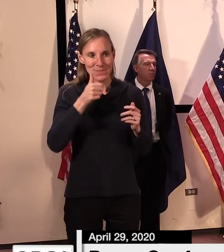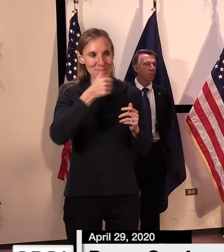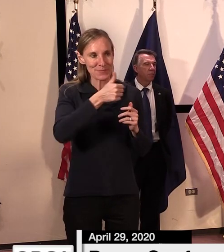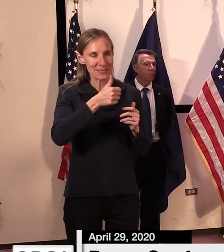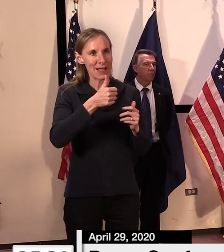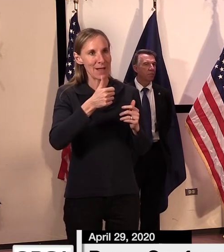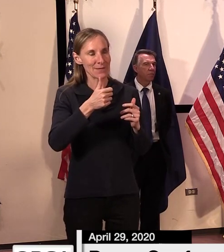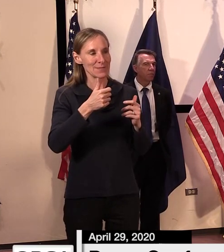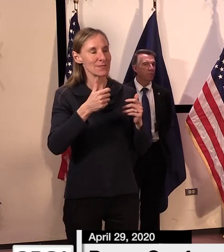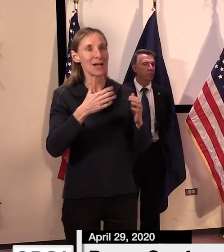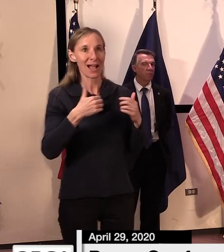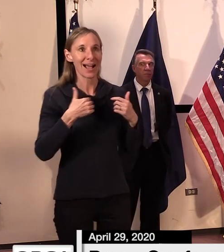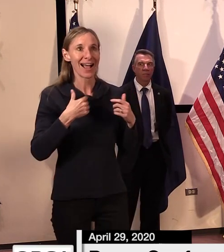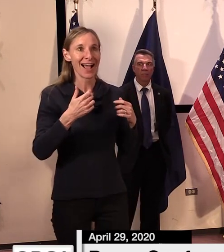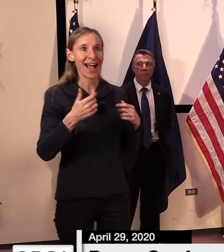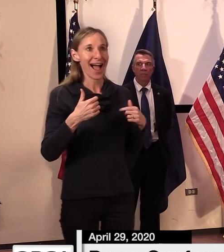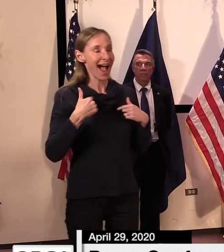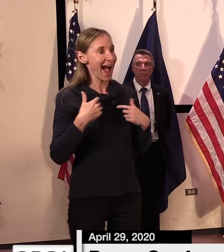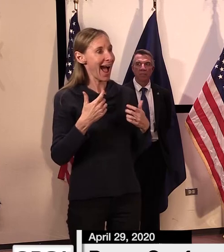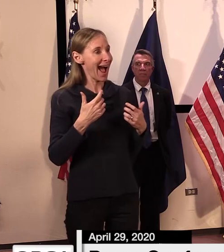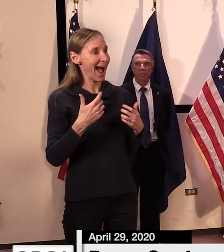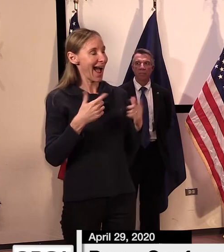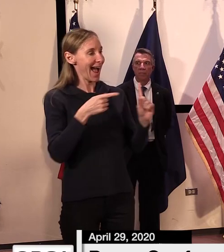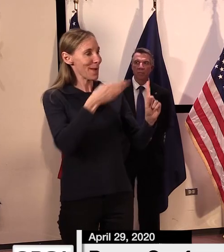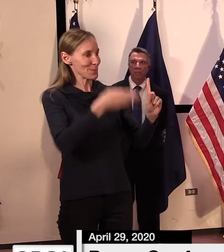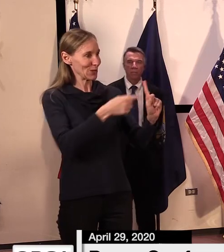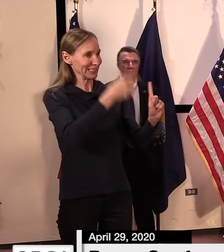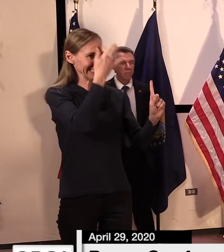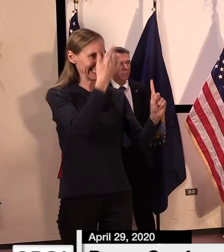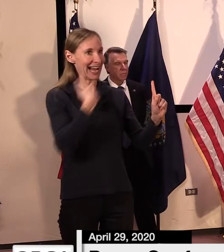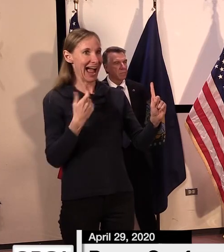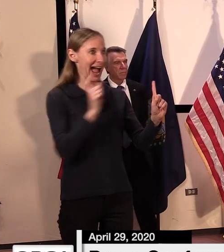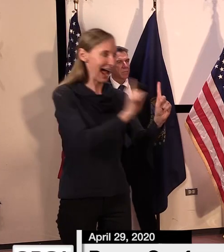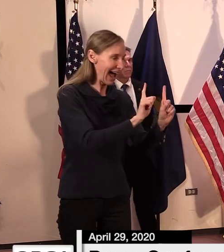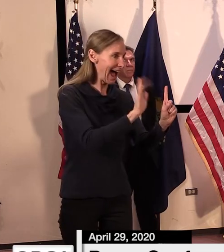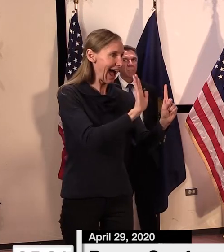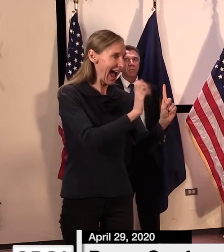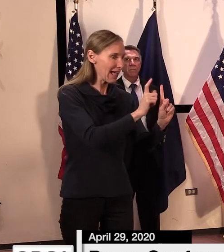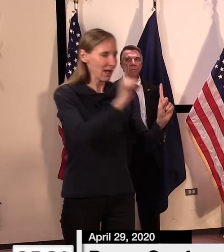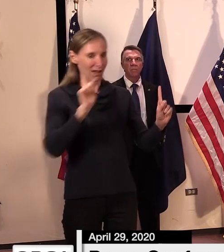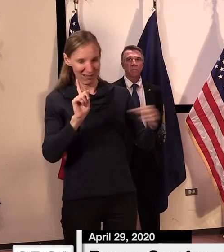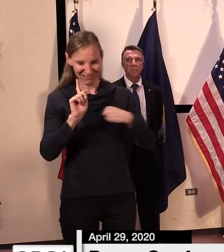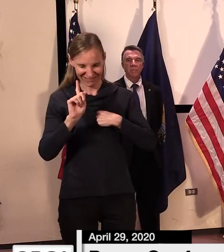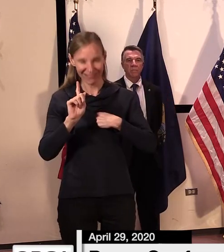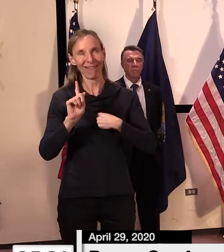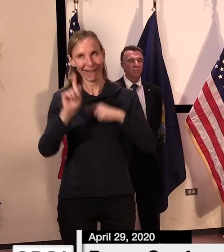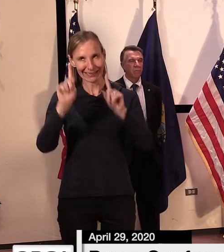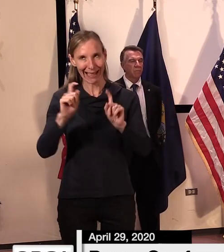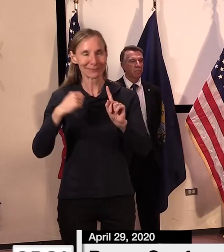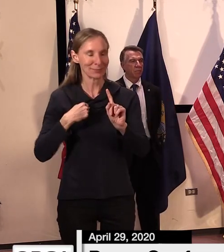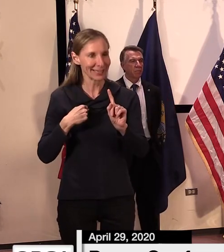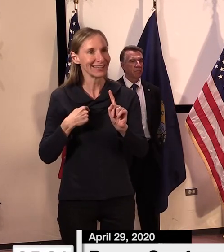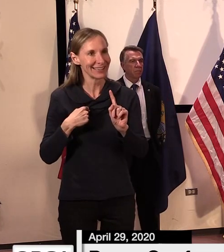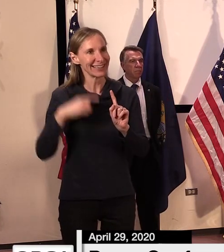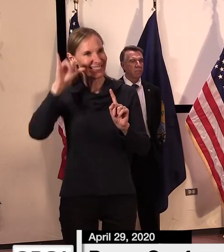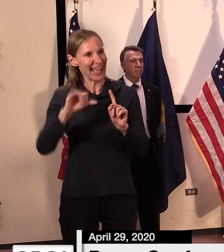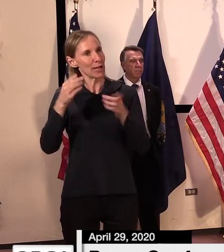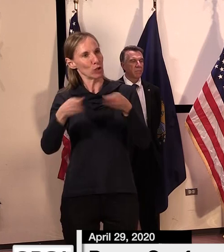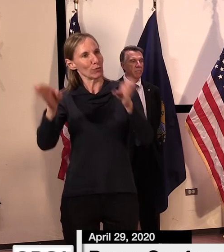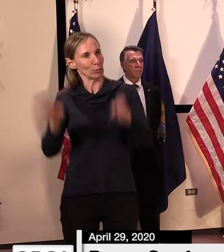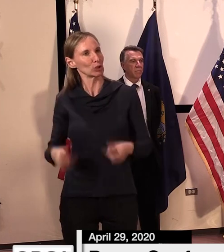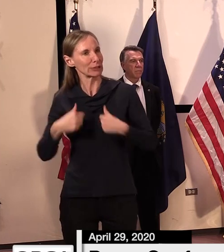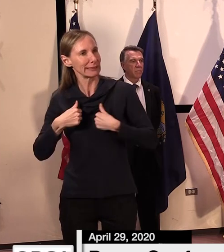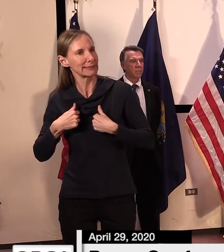identified as a contact because they had contact with someone who was a case, I think we're gonna see a lot of more